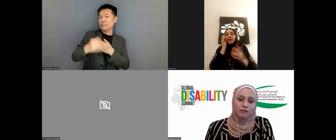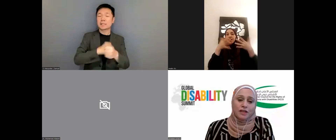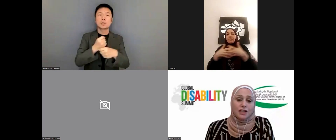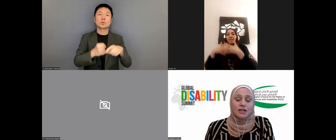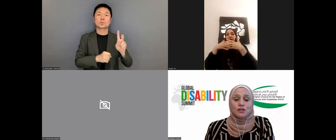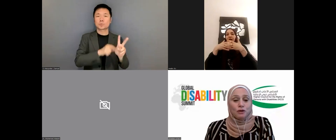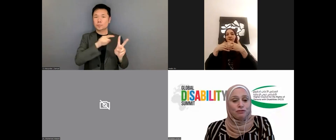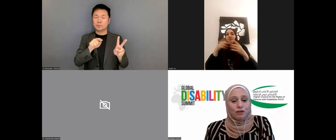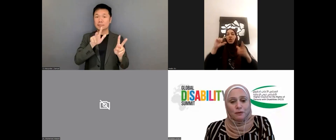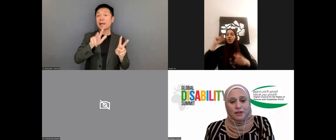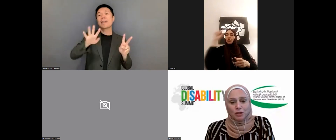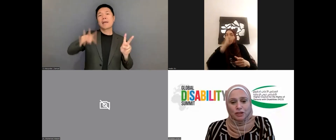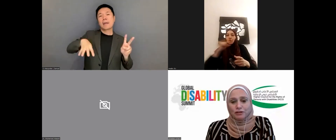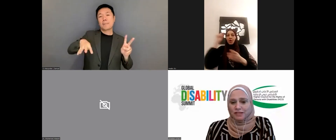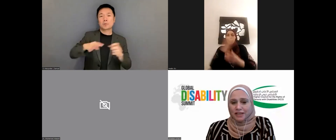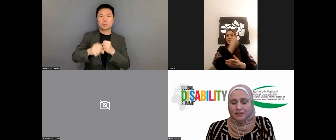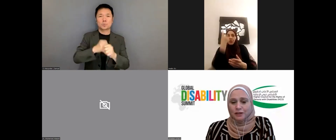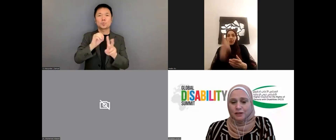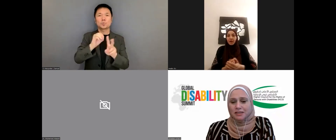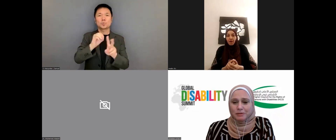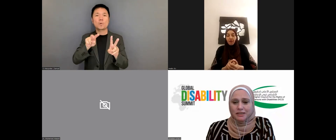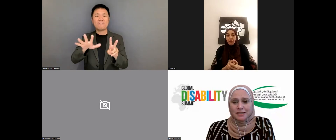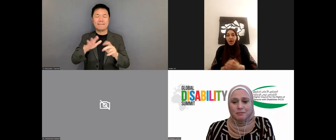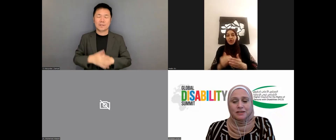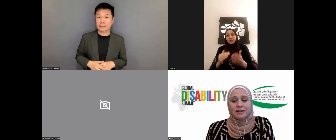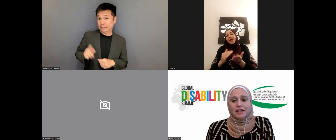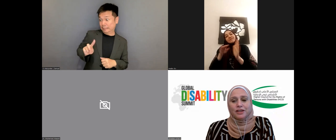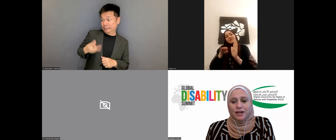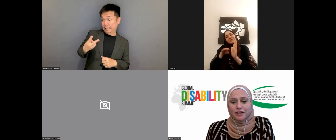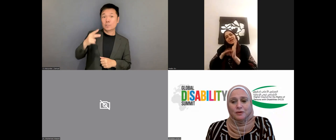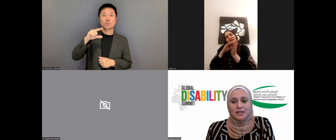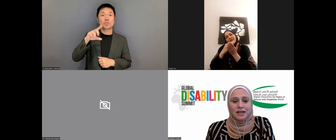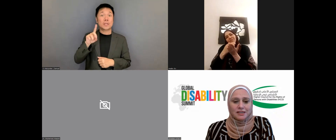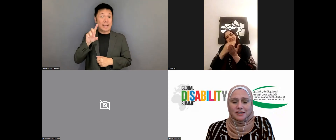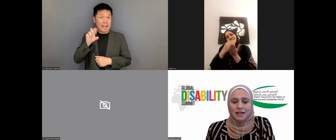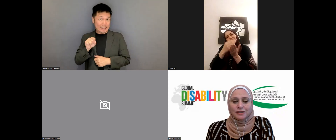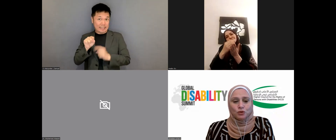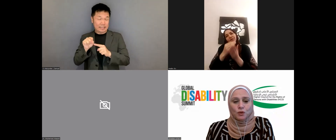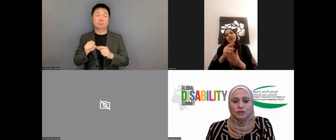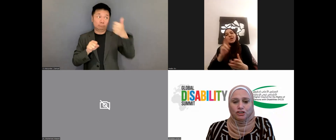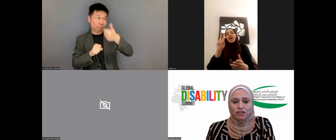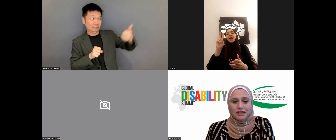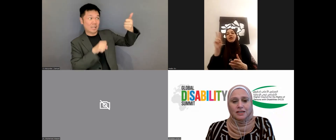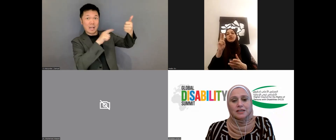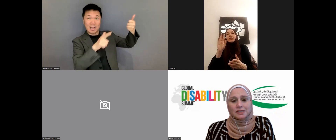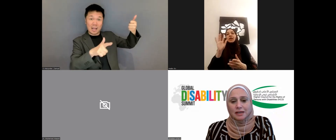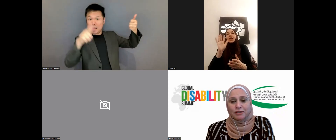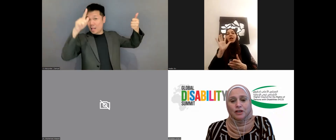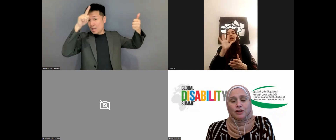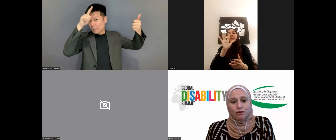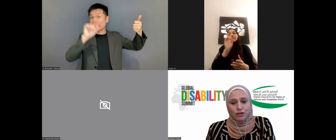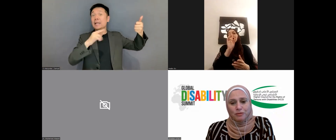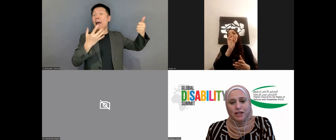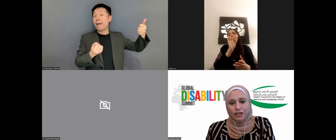2025. So following the model of the second Global Disability Summit, the Higher Council has decided to hold regional